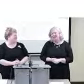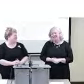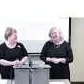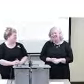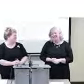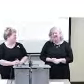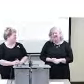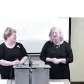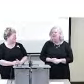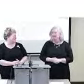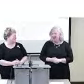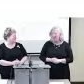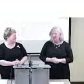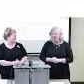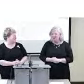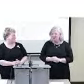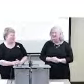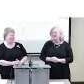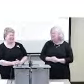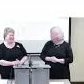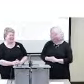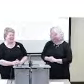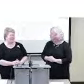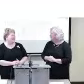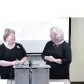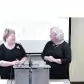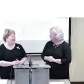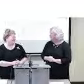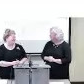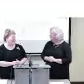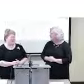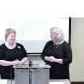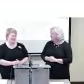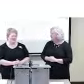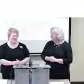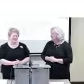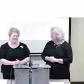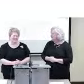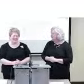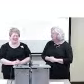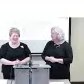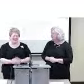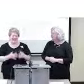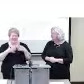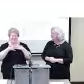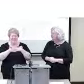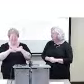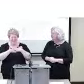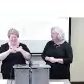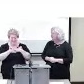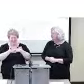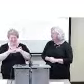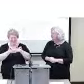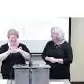you may see that it's it's very valuable and beneficial i love this idea of having a mentor um i'm